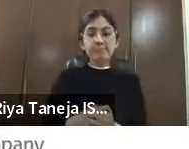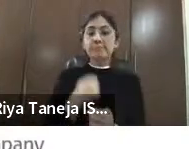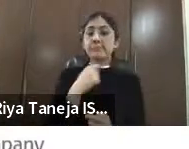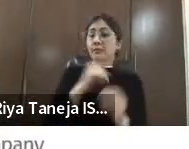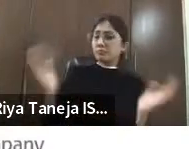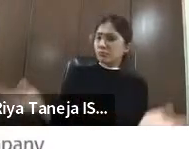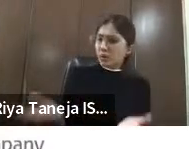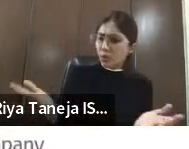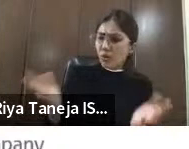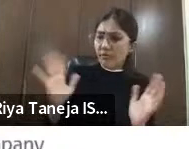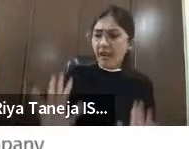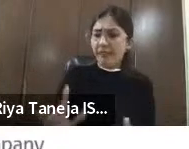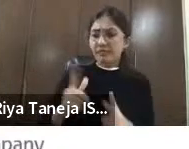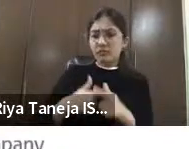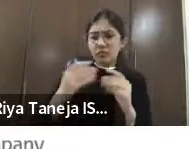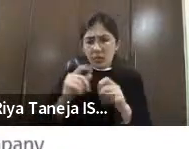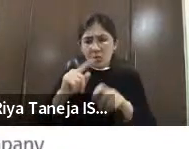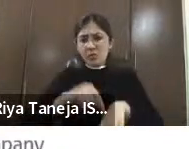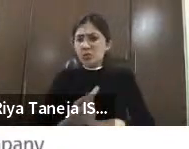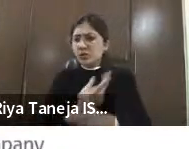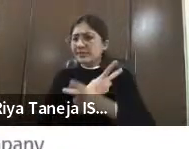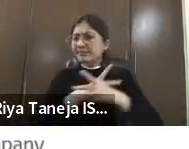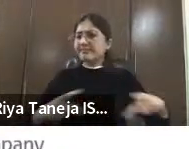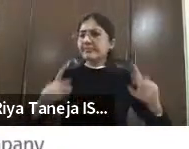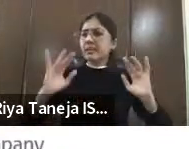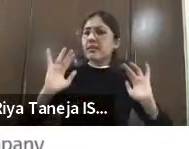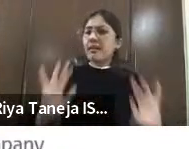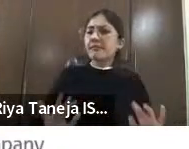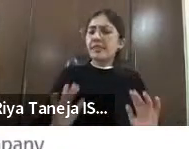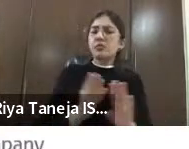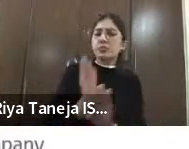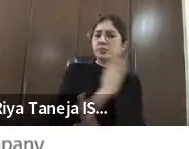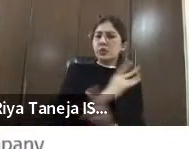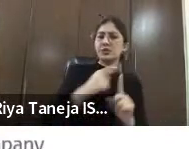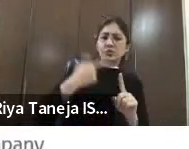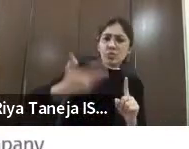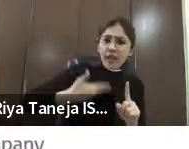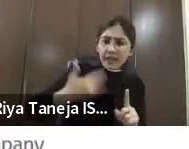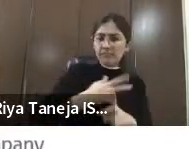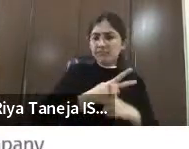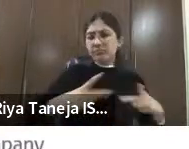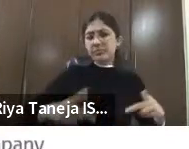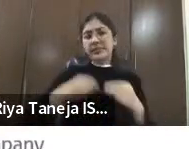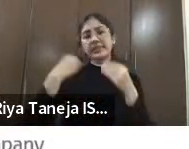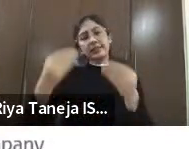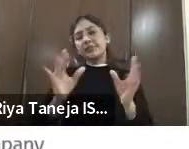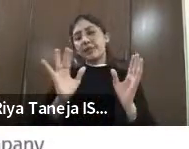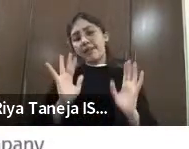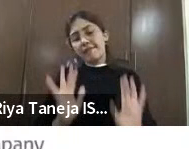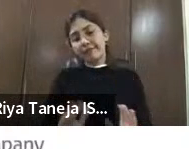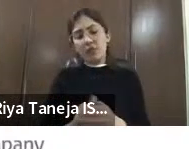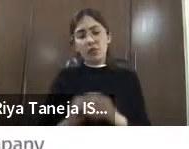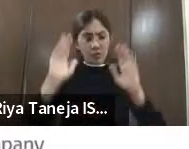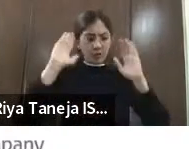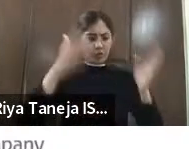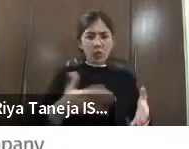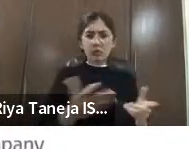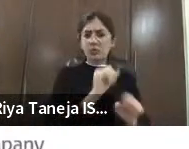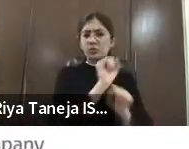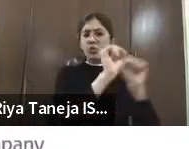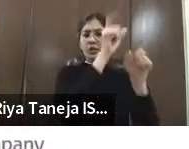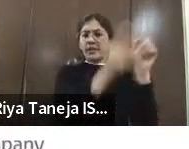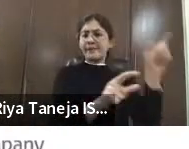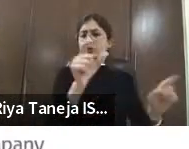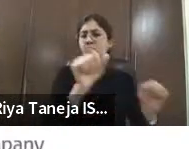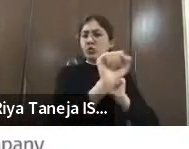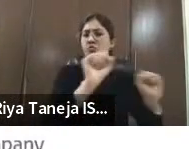the trainees through introduction of pre-vocational and life skills, focusing on individual abilities